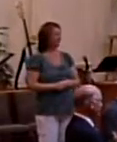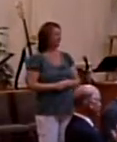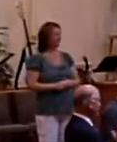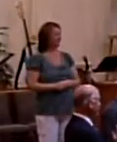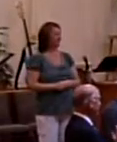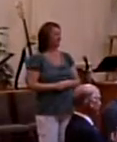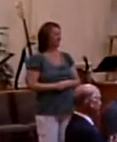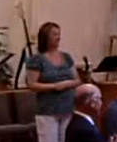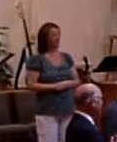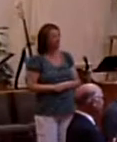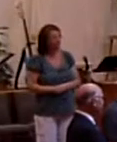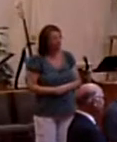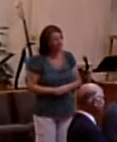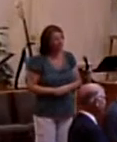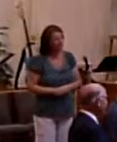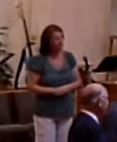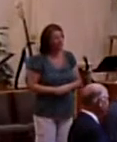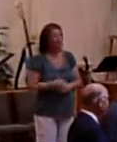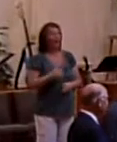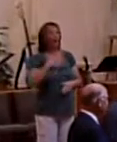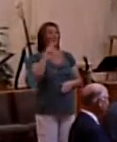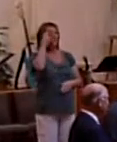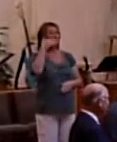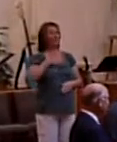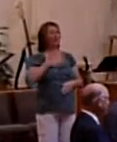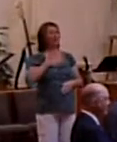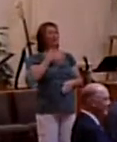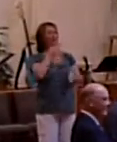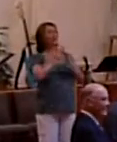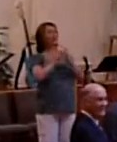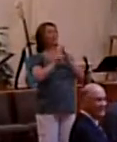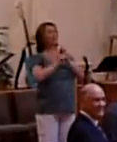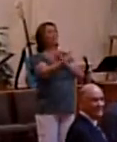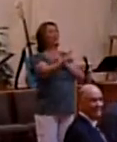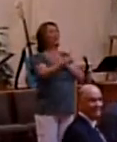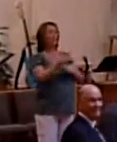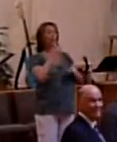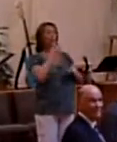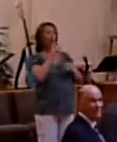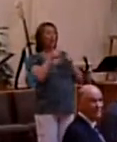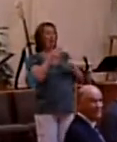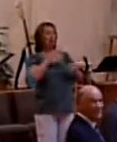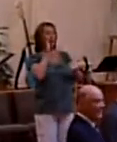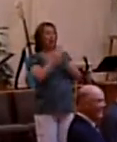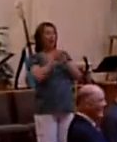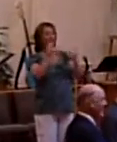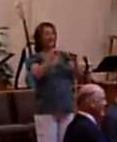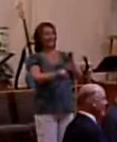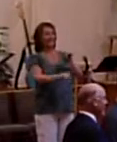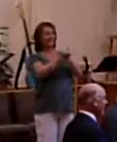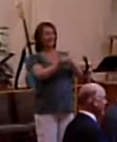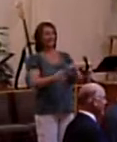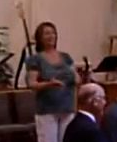I'm kind of thinking she might bust through the door at any moment, but we could just talk about her until she gets here, I guess. But